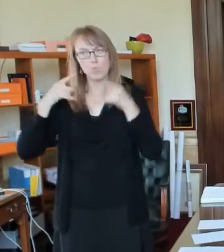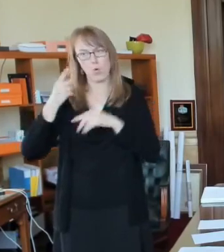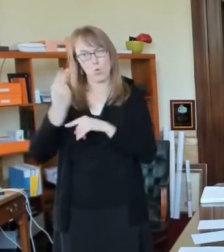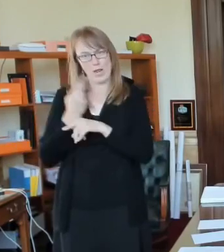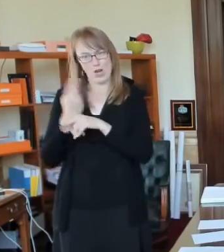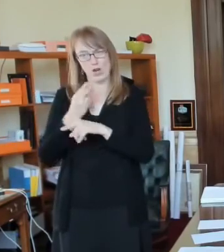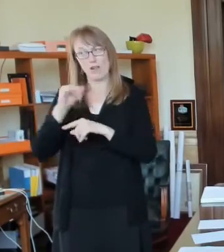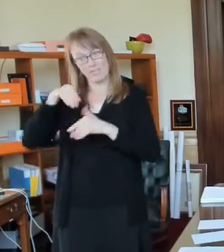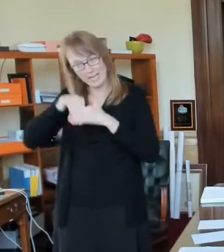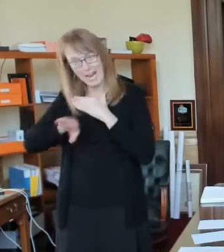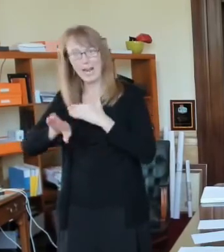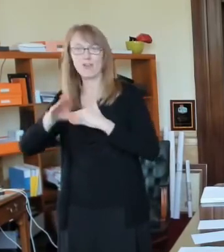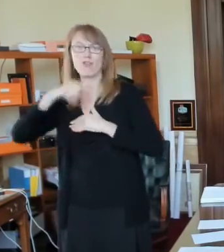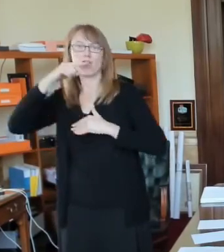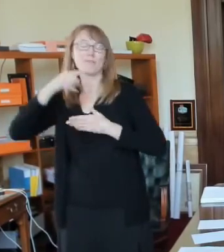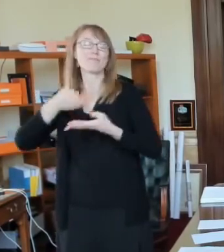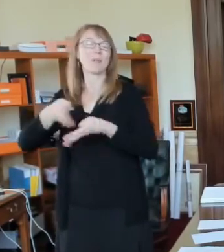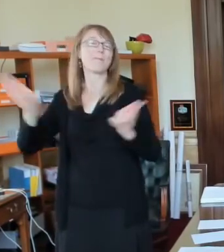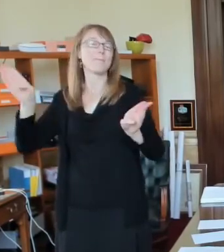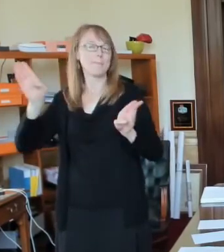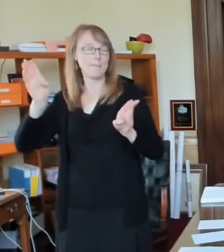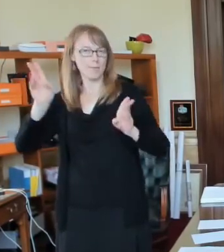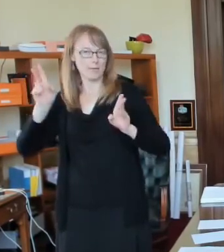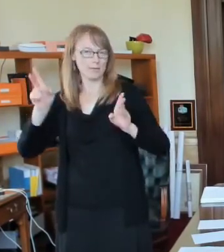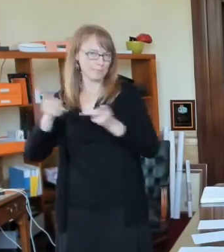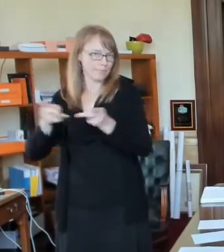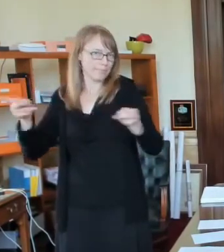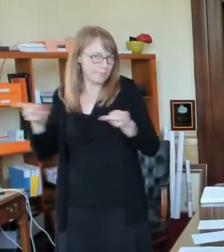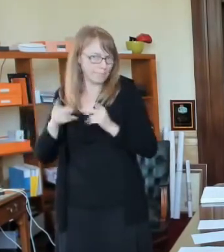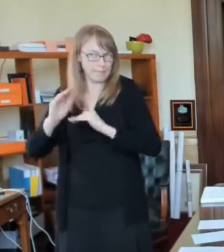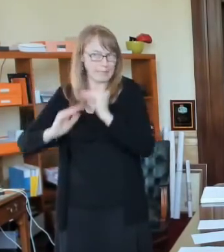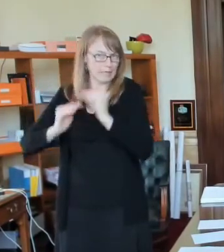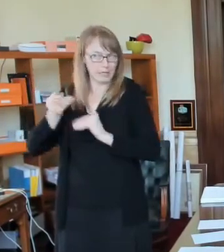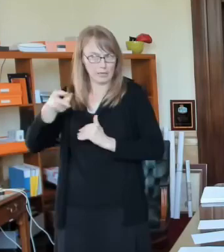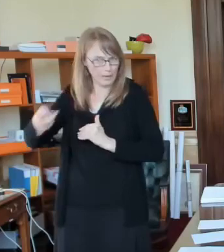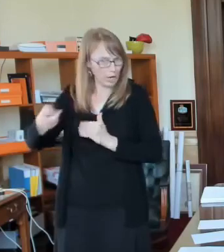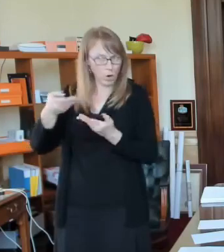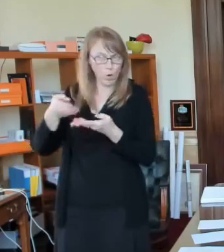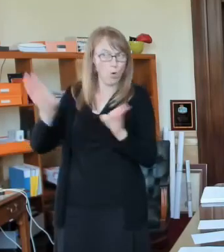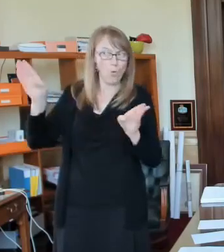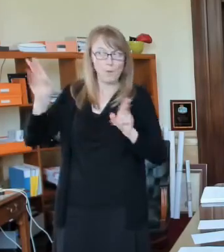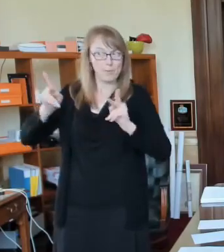were outside, but they were still wearing their masks. So that is